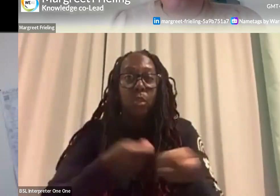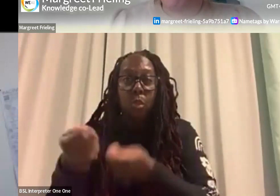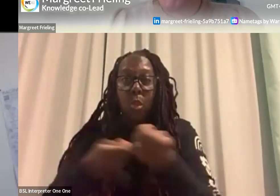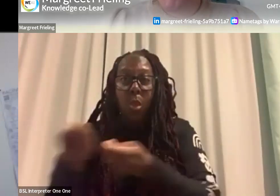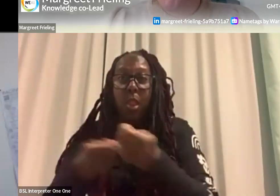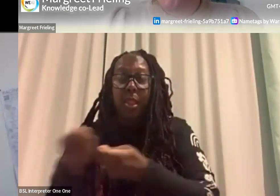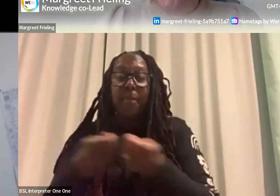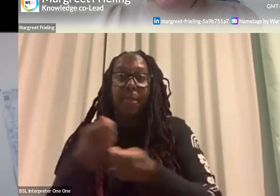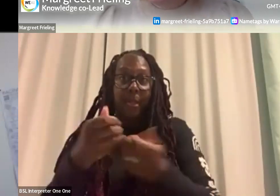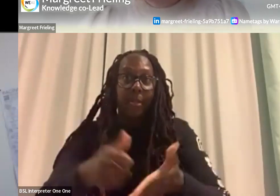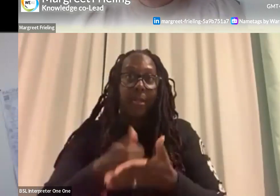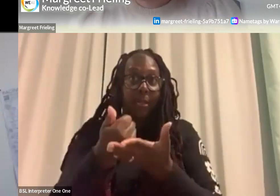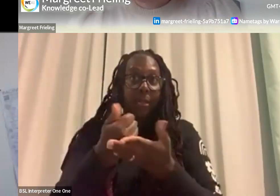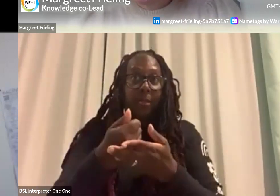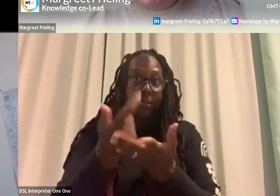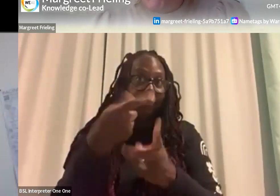service of life.